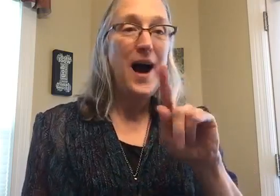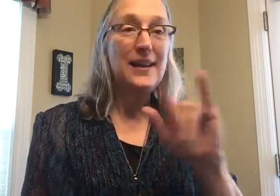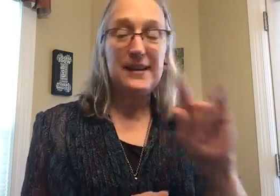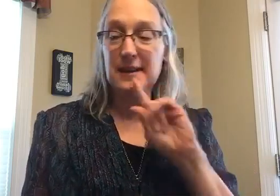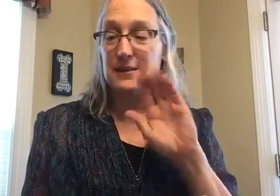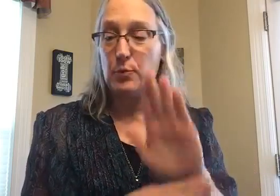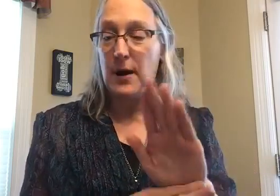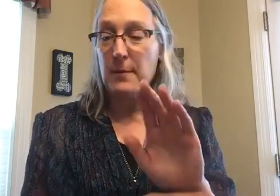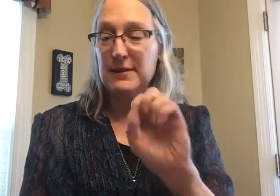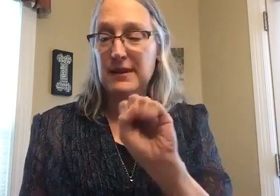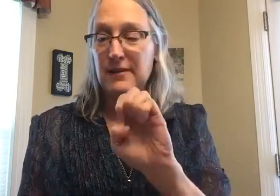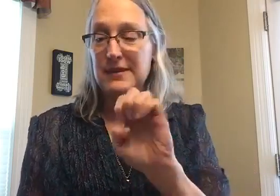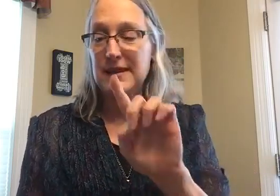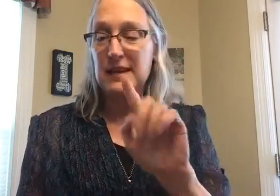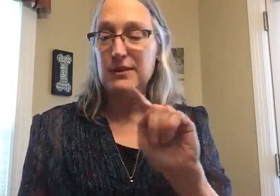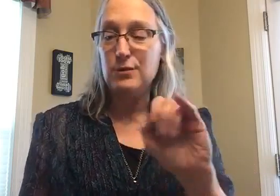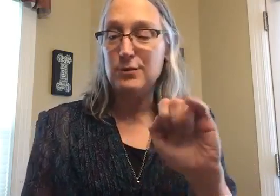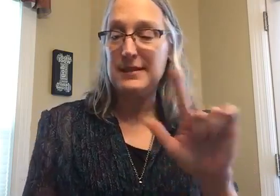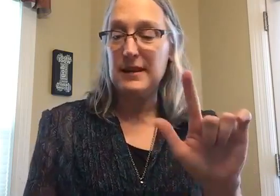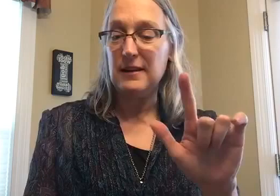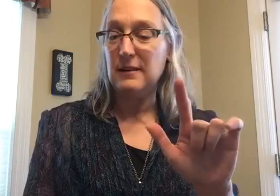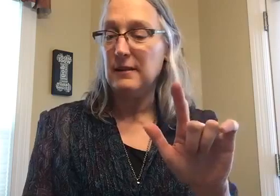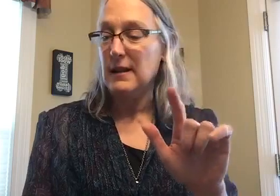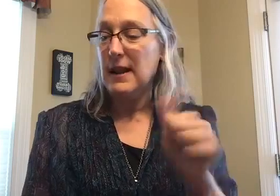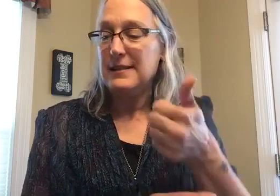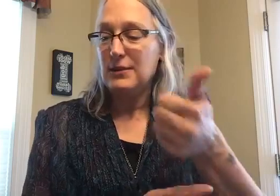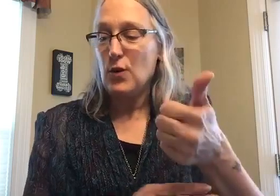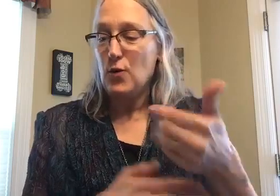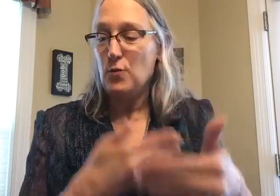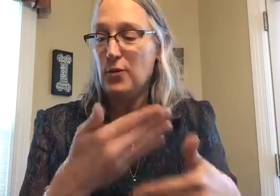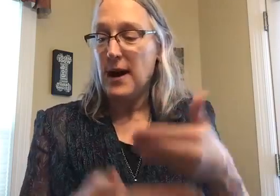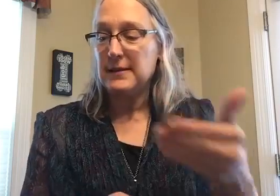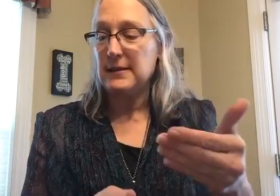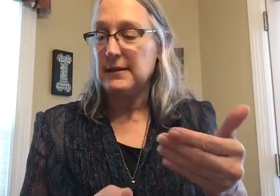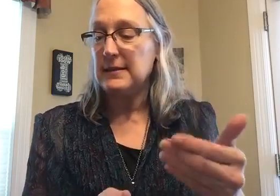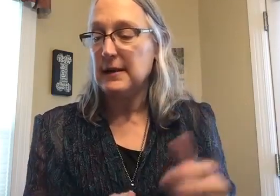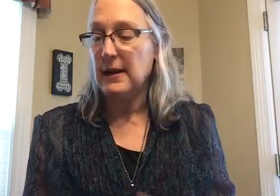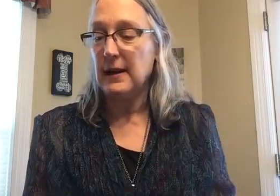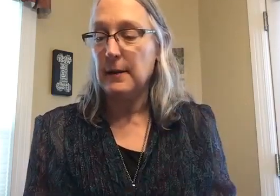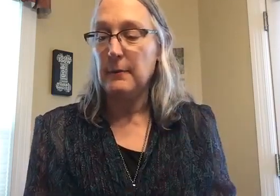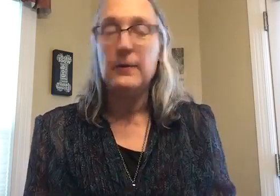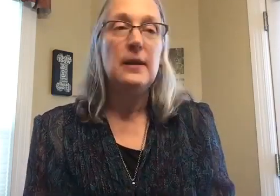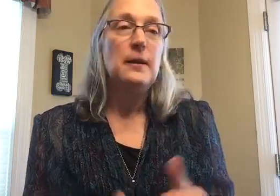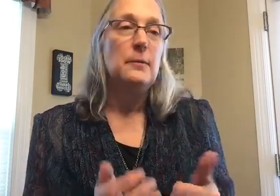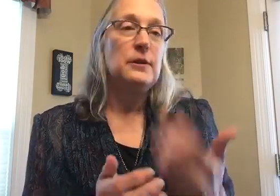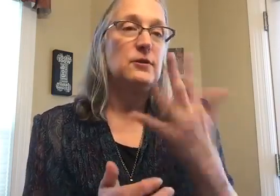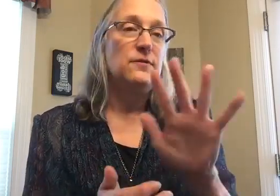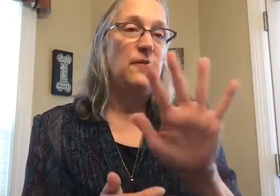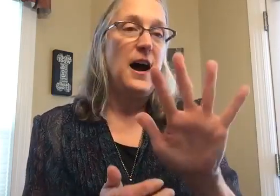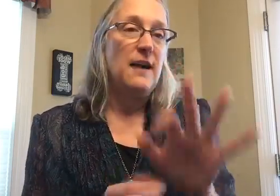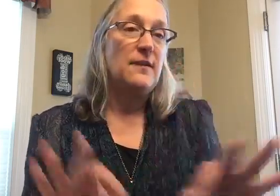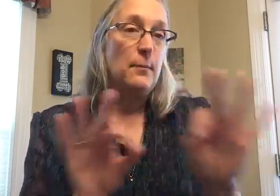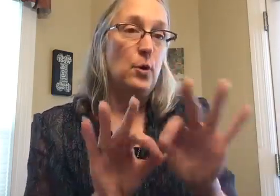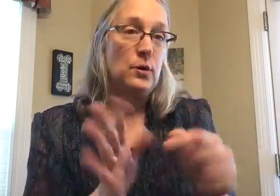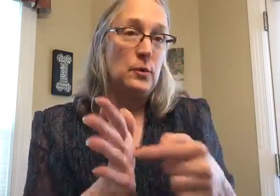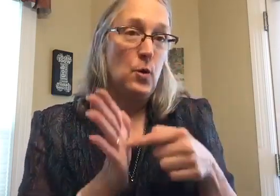quality is a promise of seed to seal. It's their own process, but there's 5 important